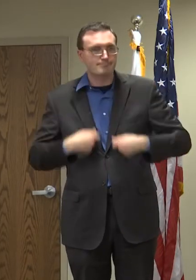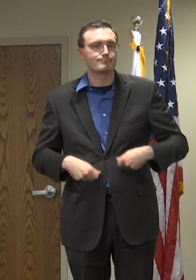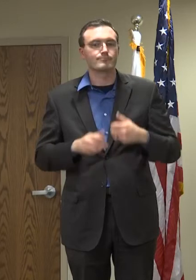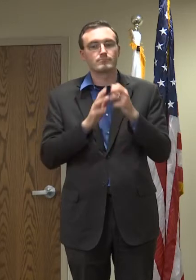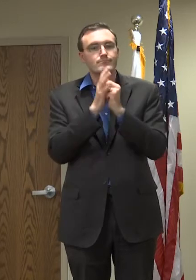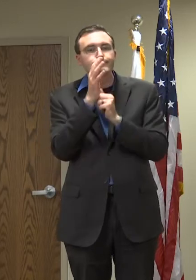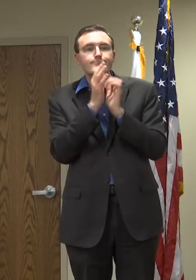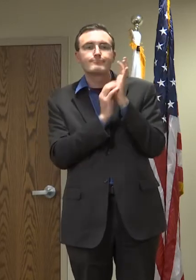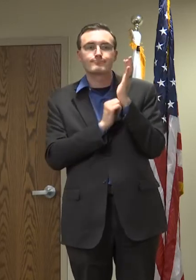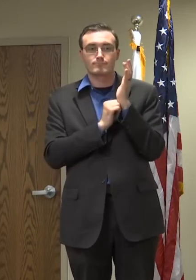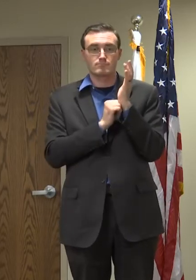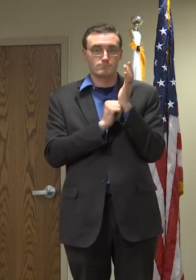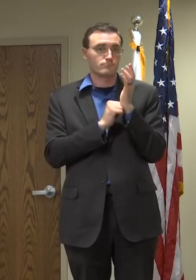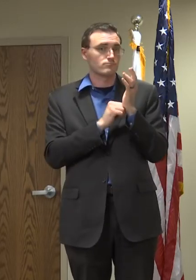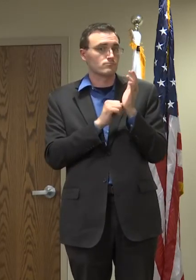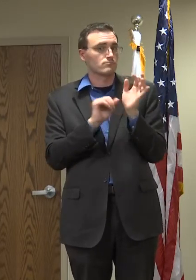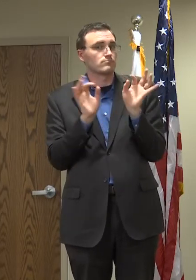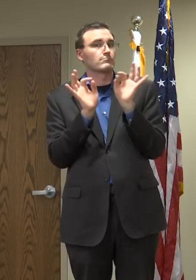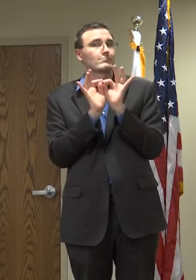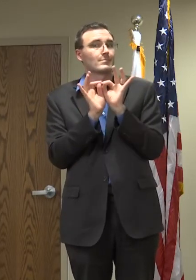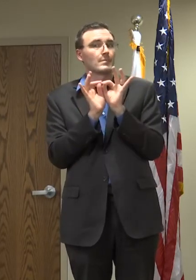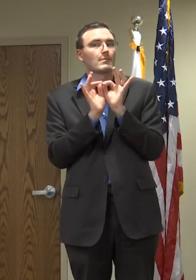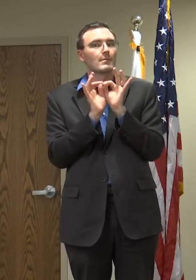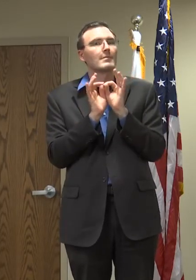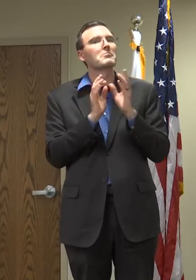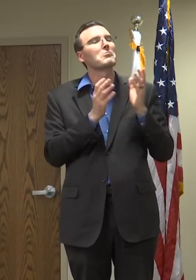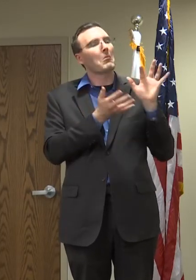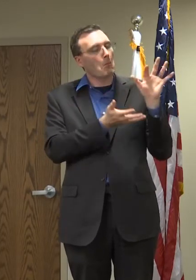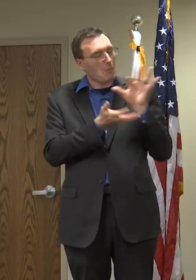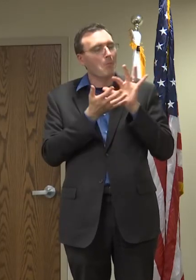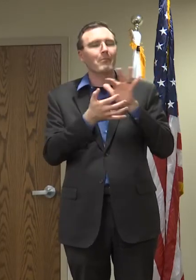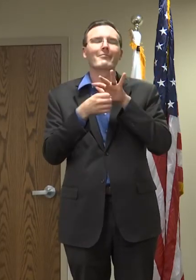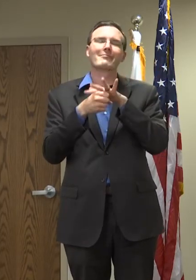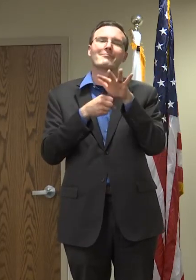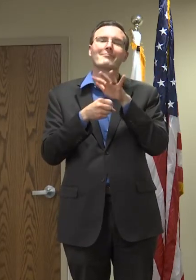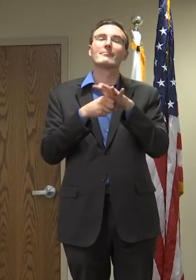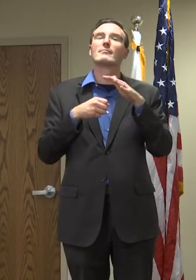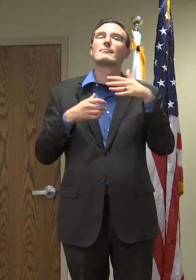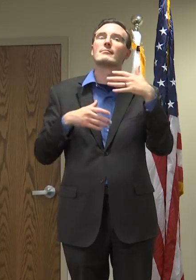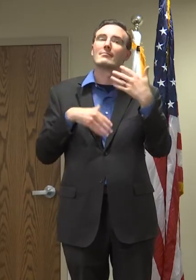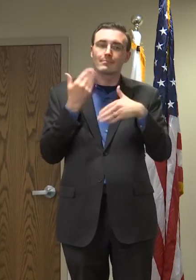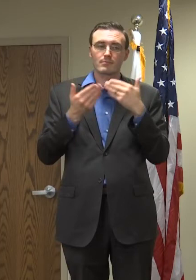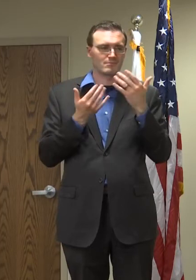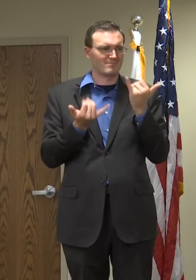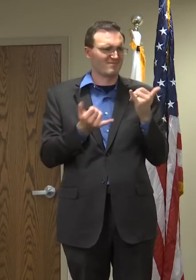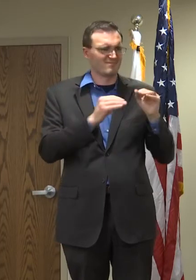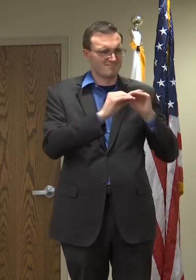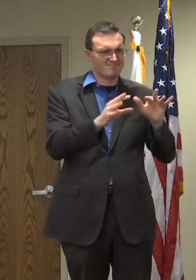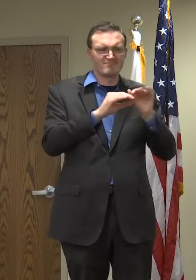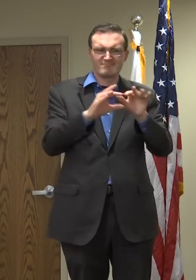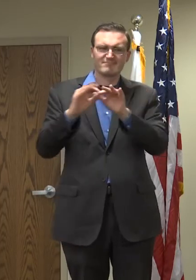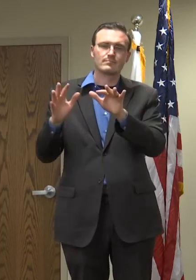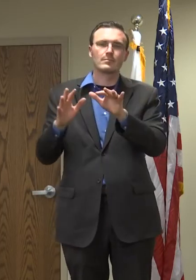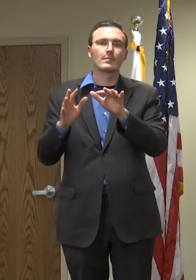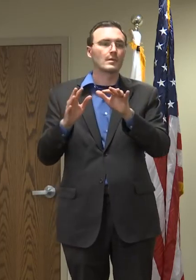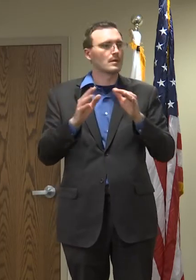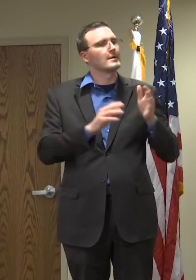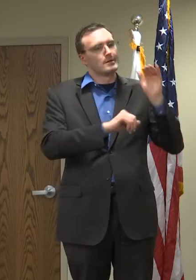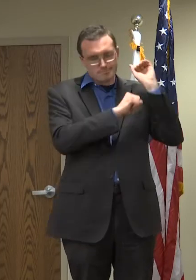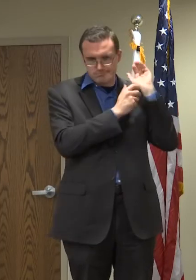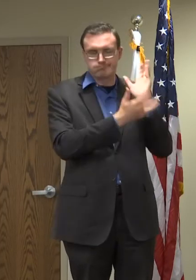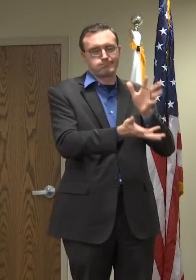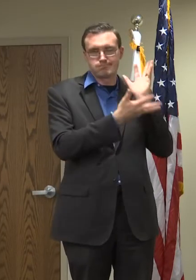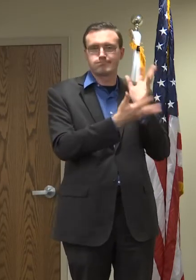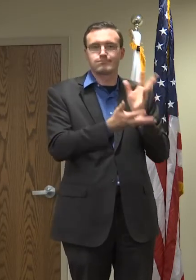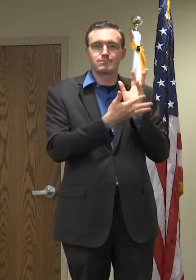shorter supply as they get shifted to those states that are having significant disease. And the hospital capacity concerns that are